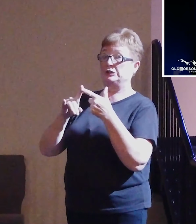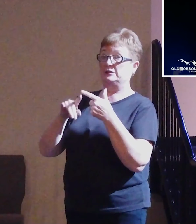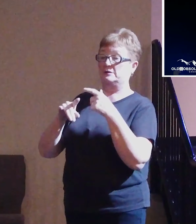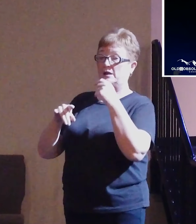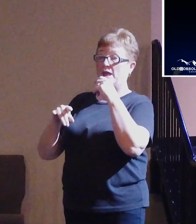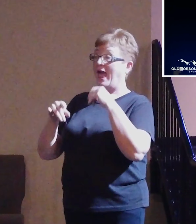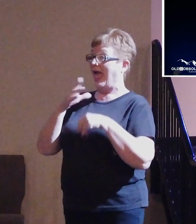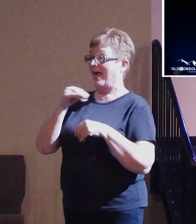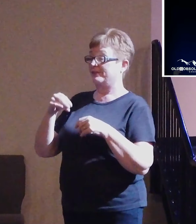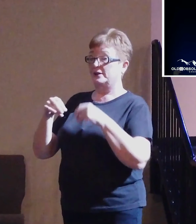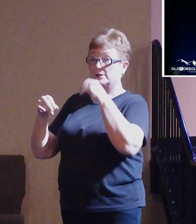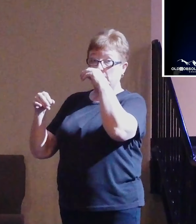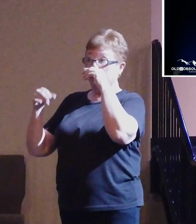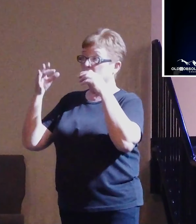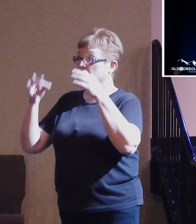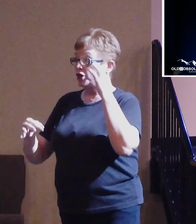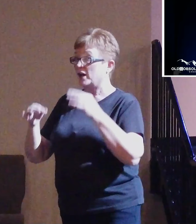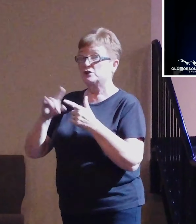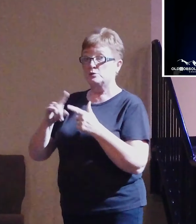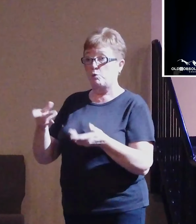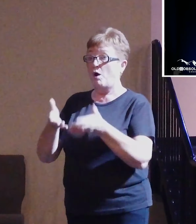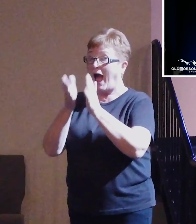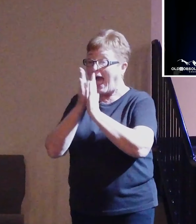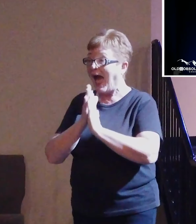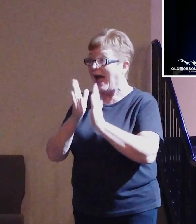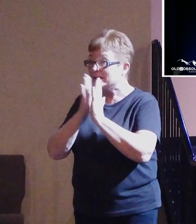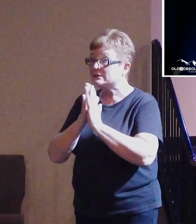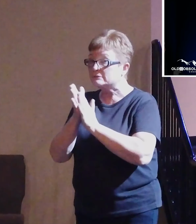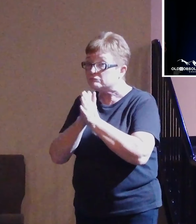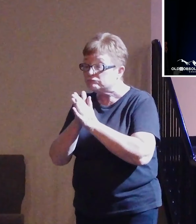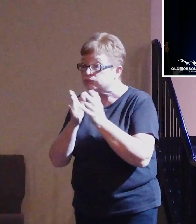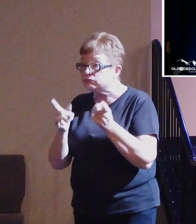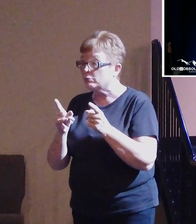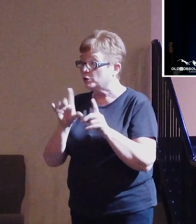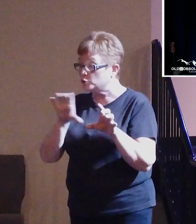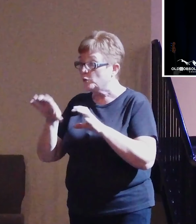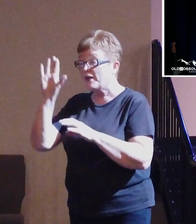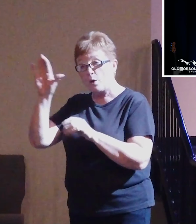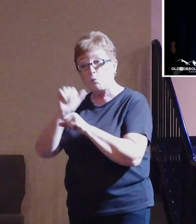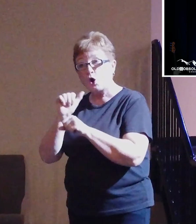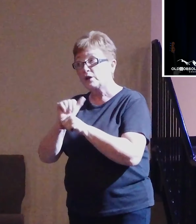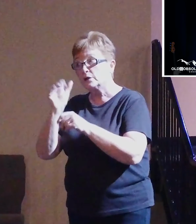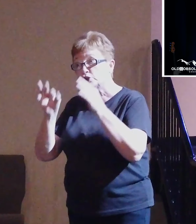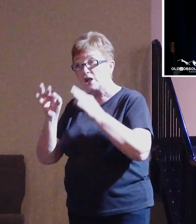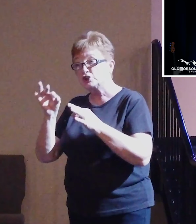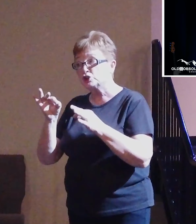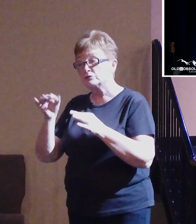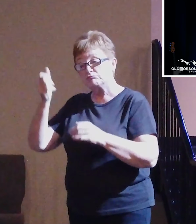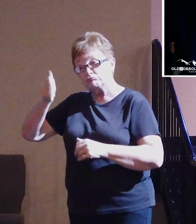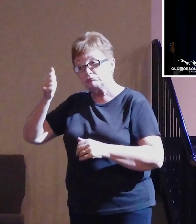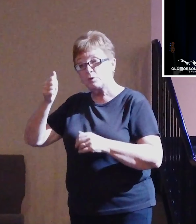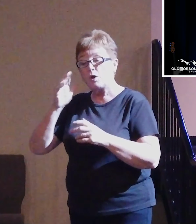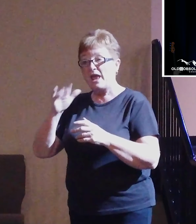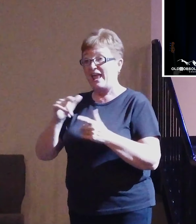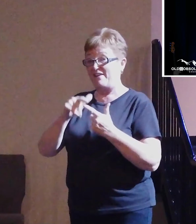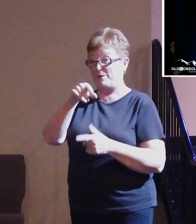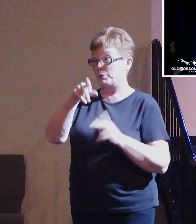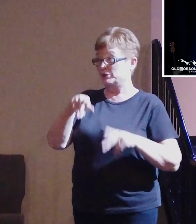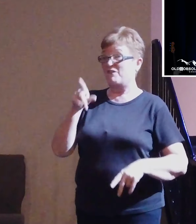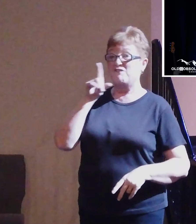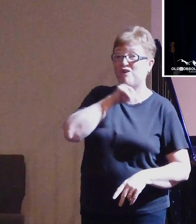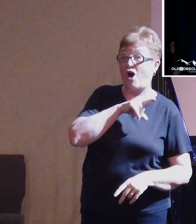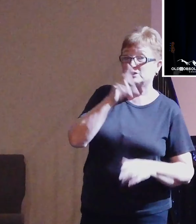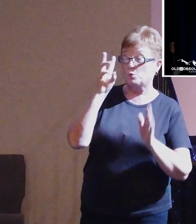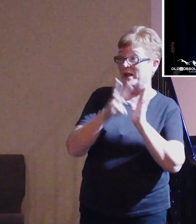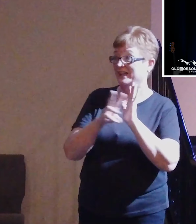and the judges shall inquire diligently, in other words, do their work, and if the witness is a false witness and has accused